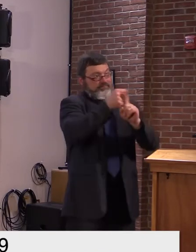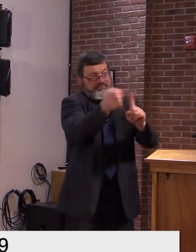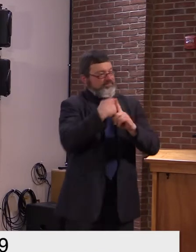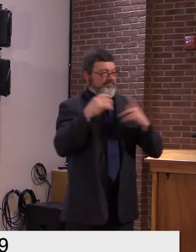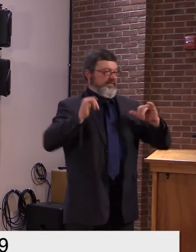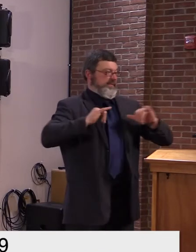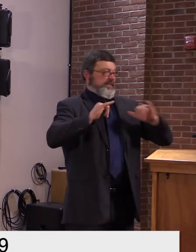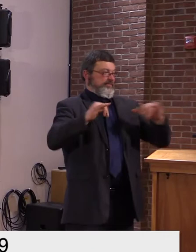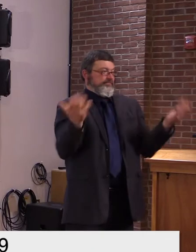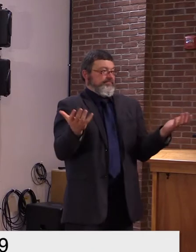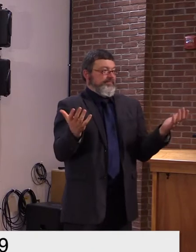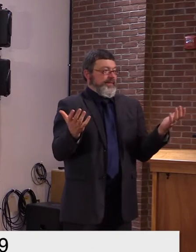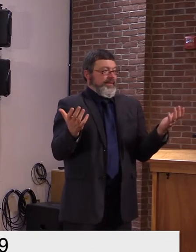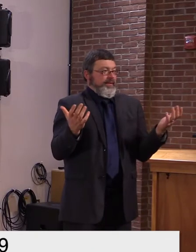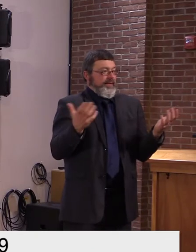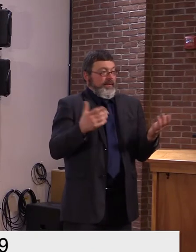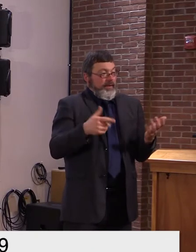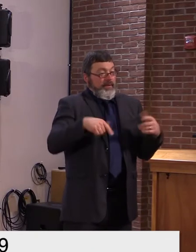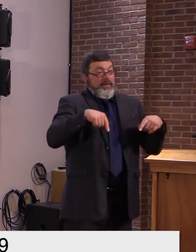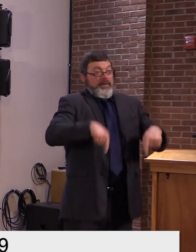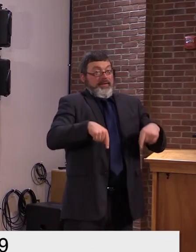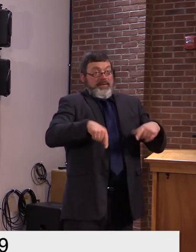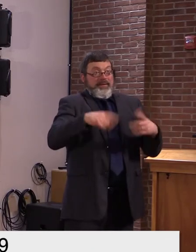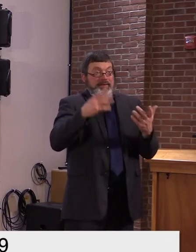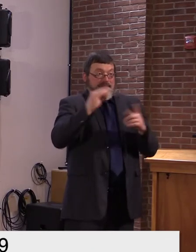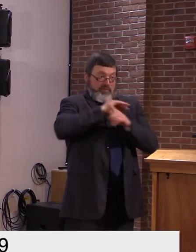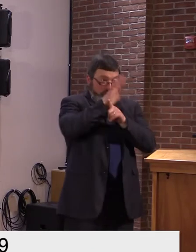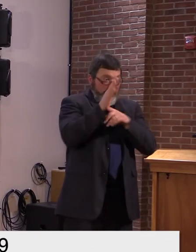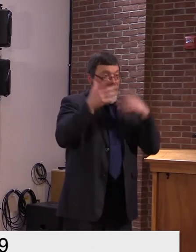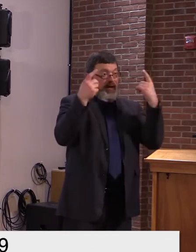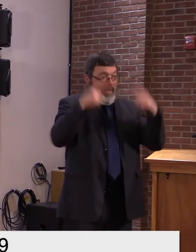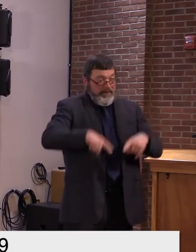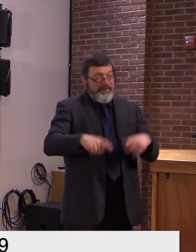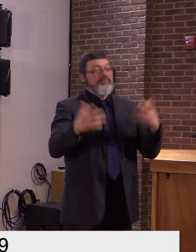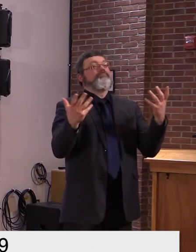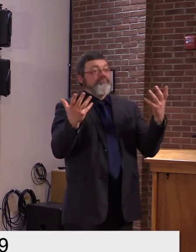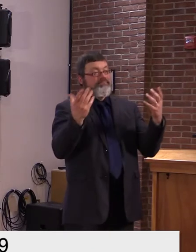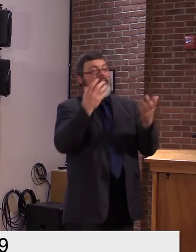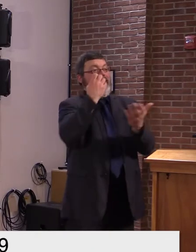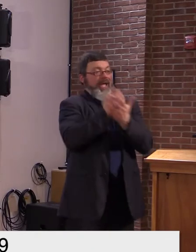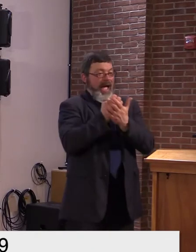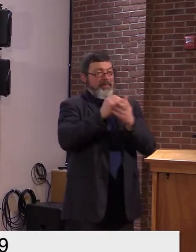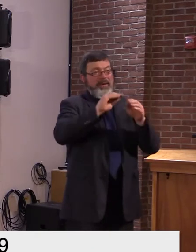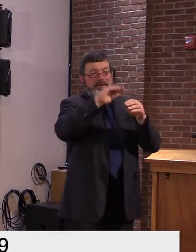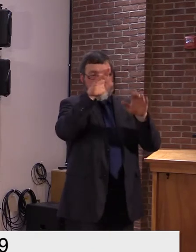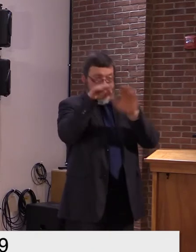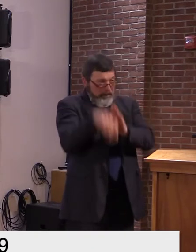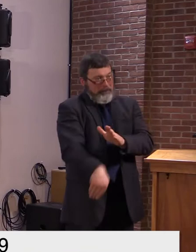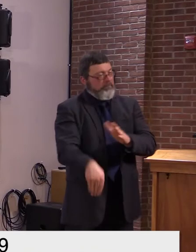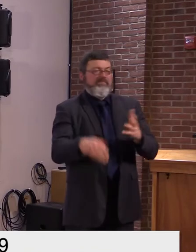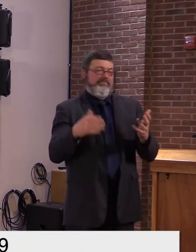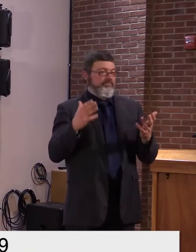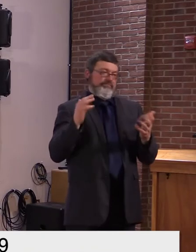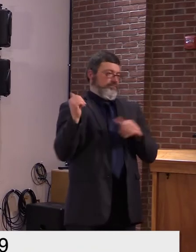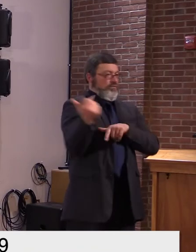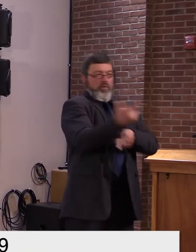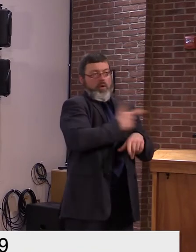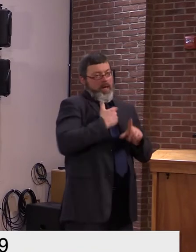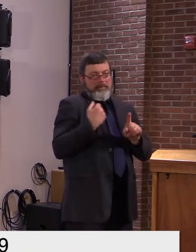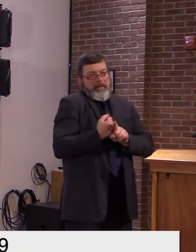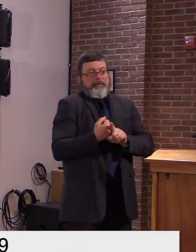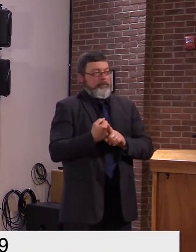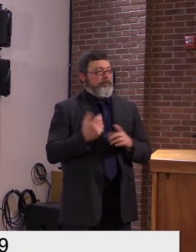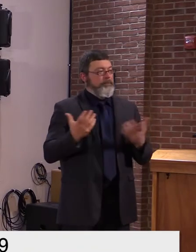to accommodate the health requirements to protect ourselves from COVID. So the argument I'm making is that what is a